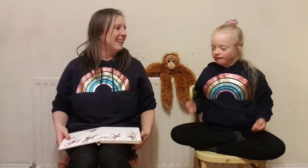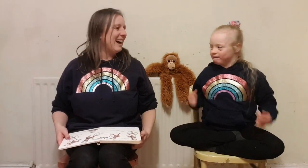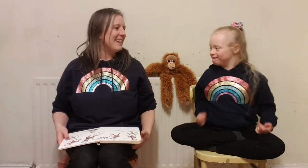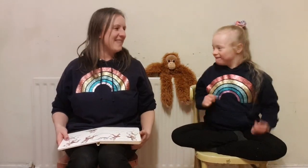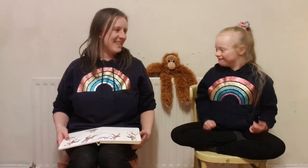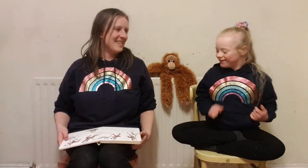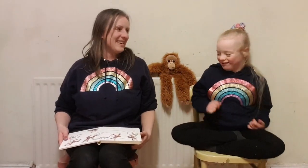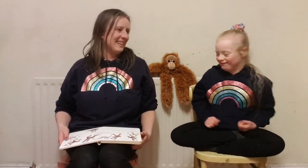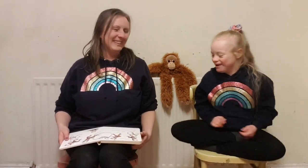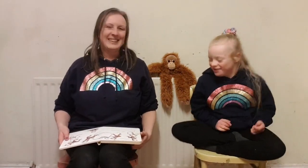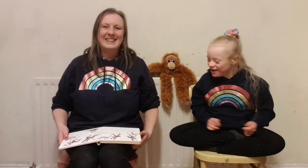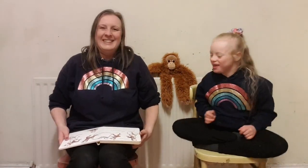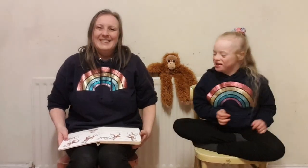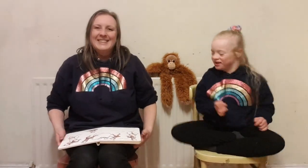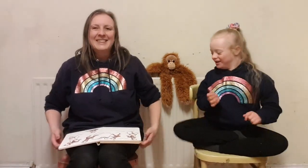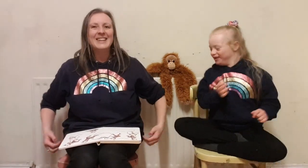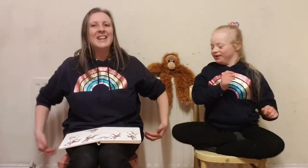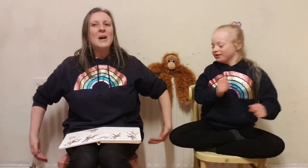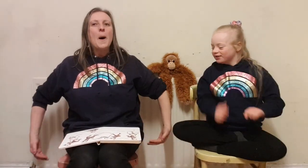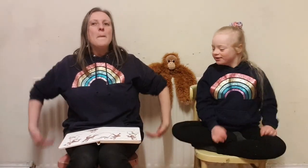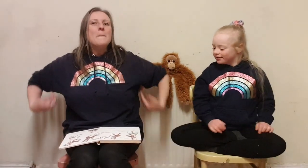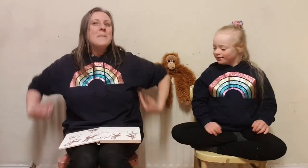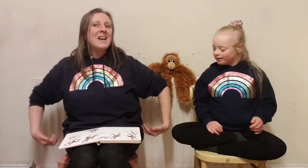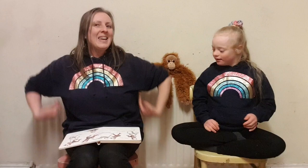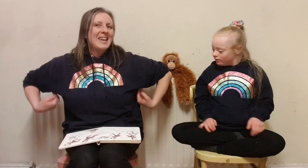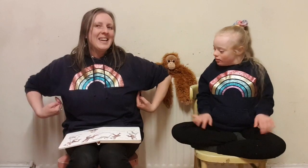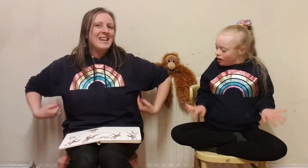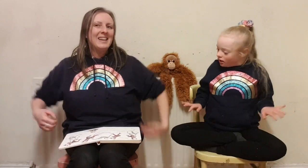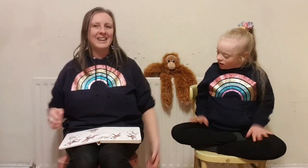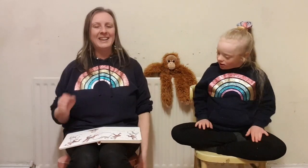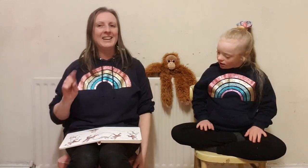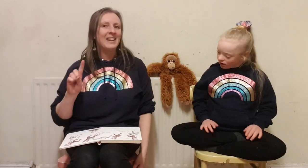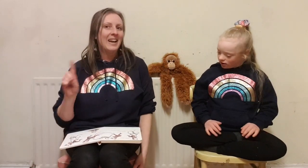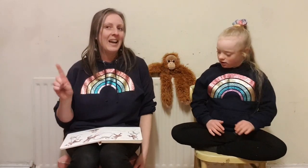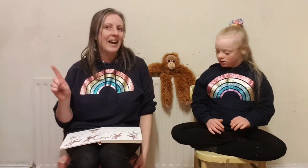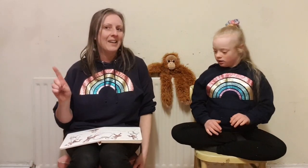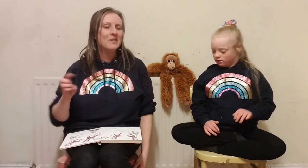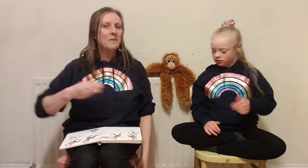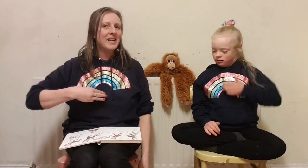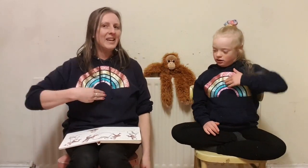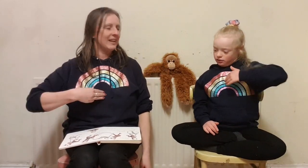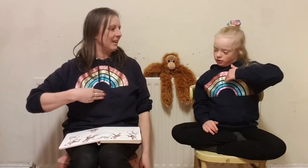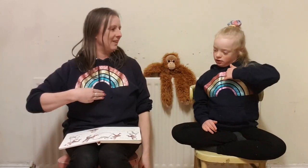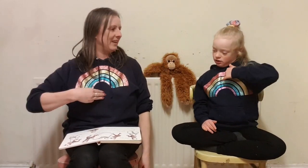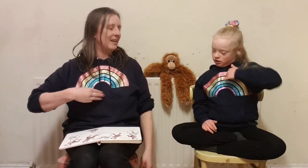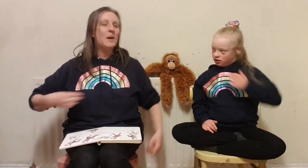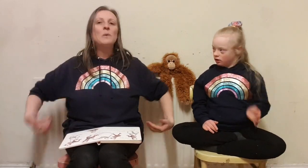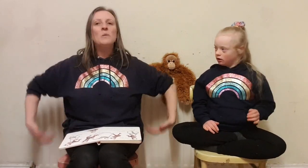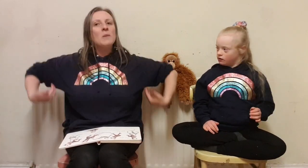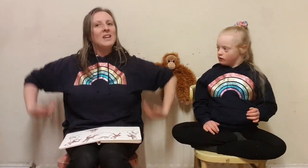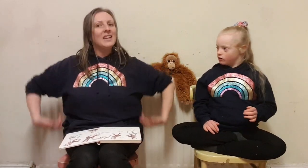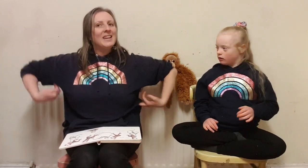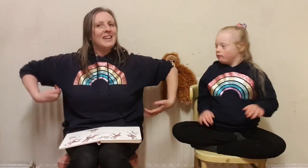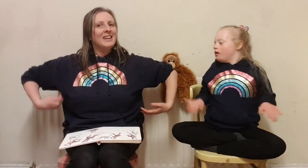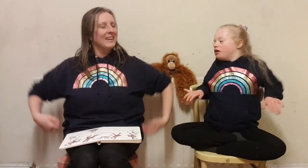Elephants. Are you ready? Monkey. Monkey. And me. Monkey.